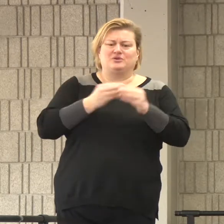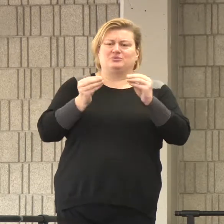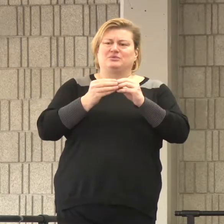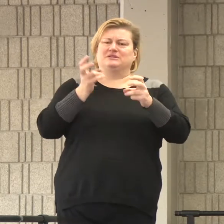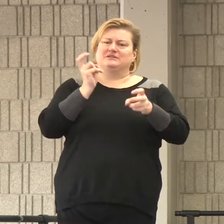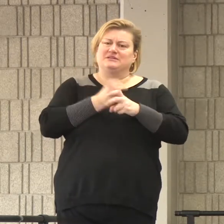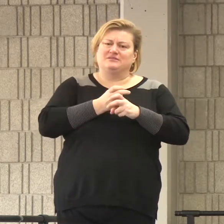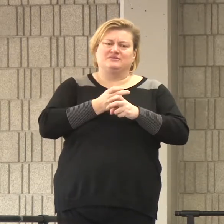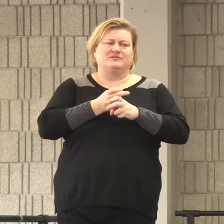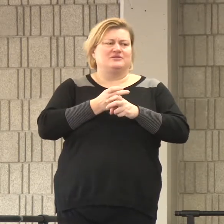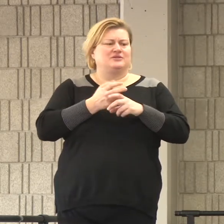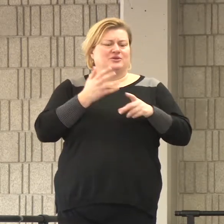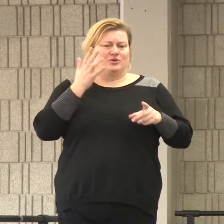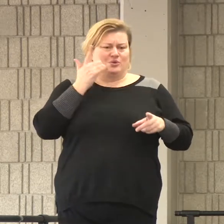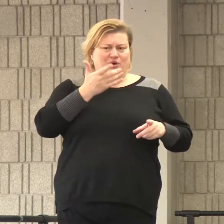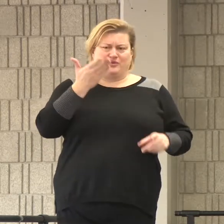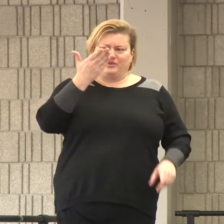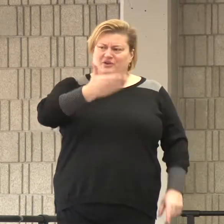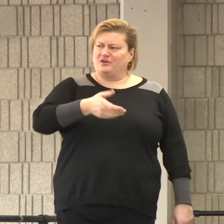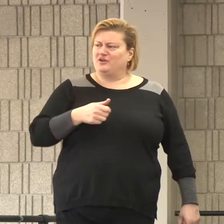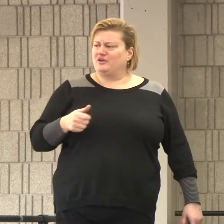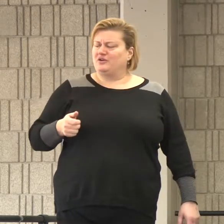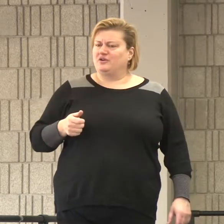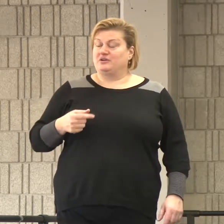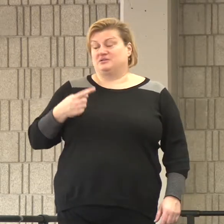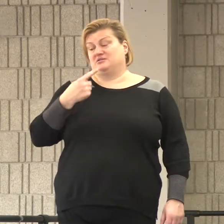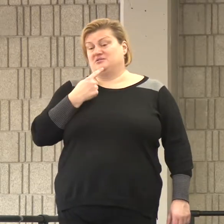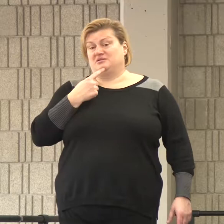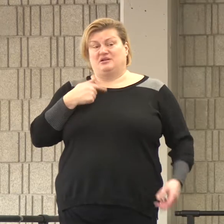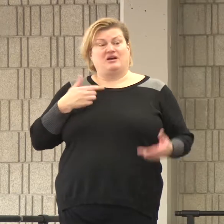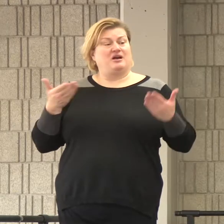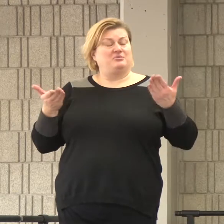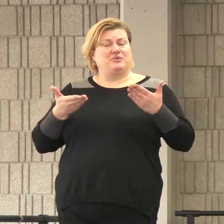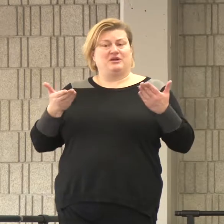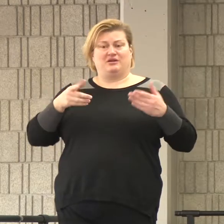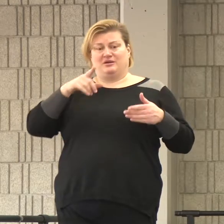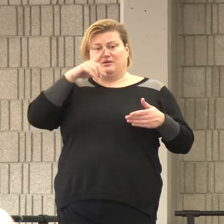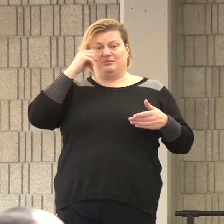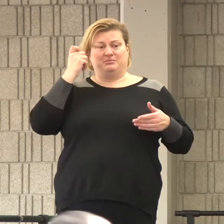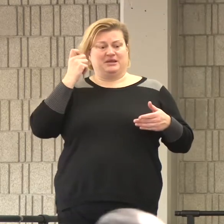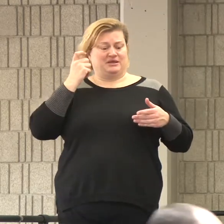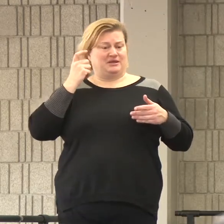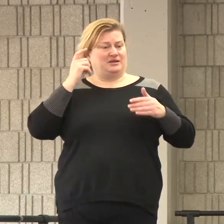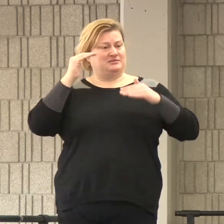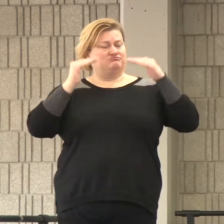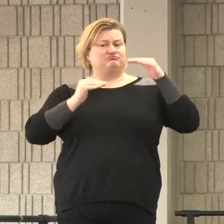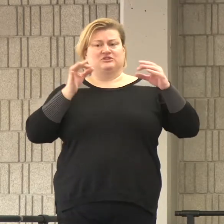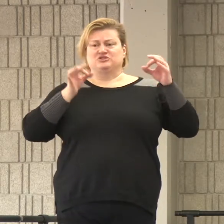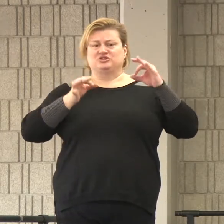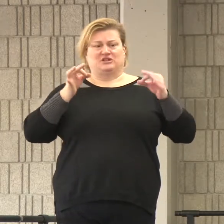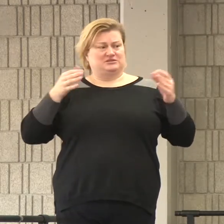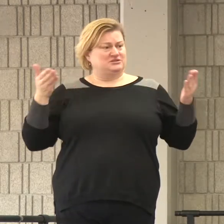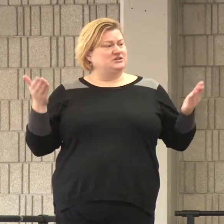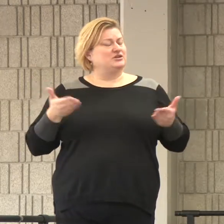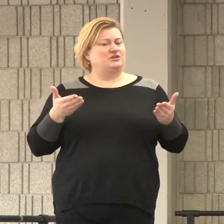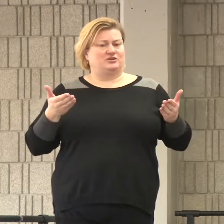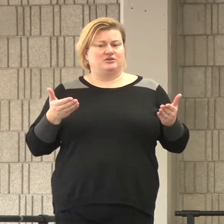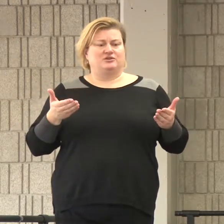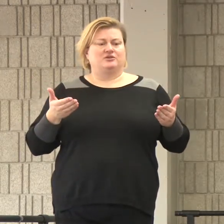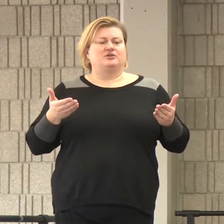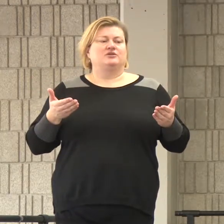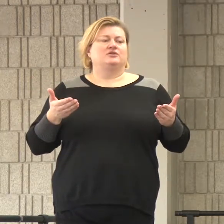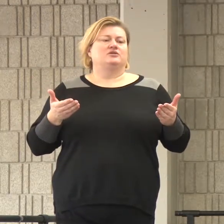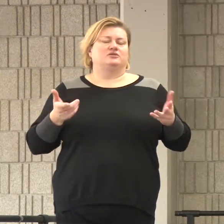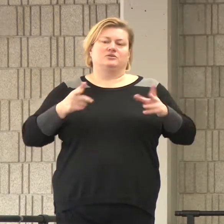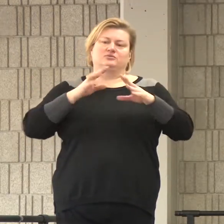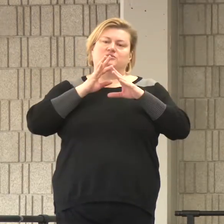us. Why are you there?" And he said, "I'm here because that's where injustice is." And that so spoke so